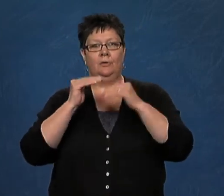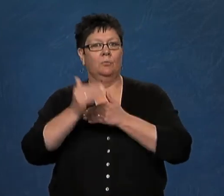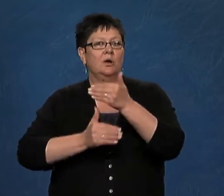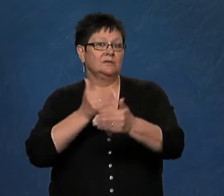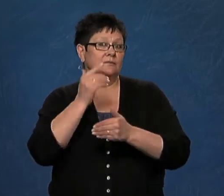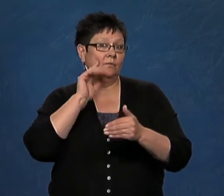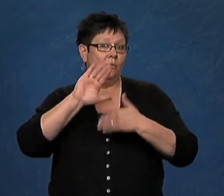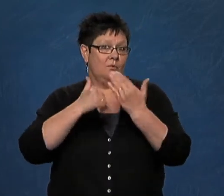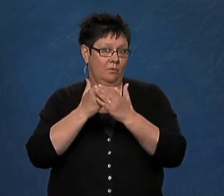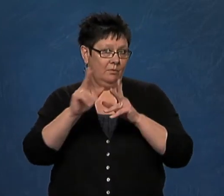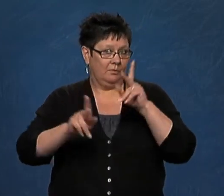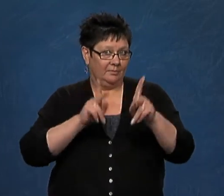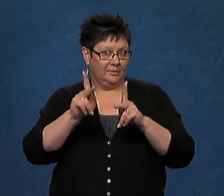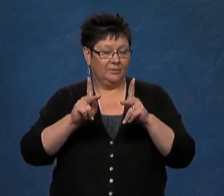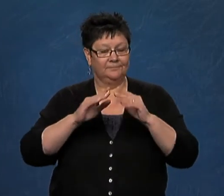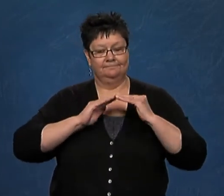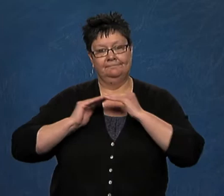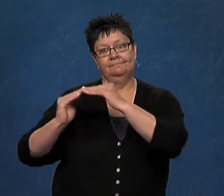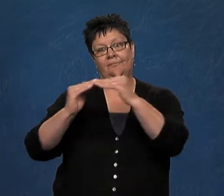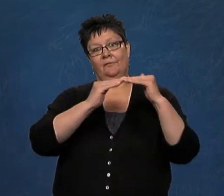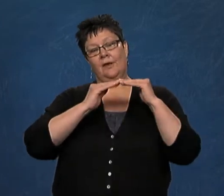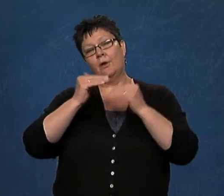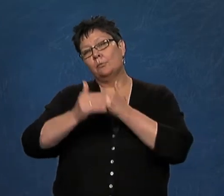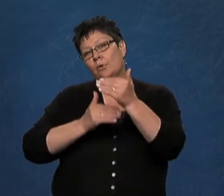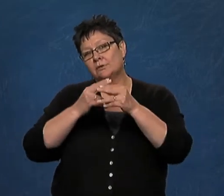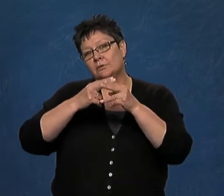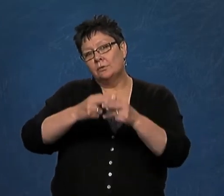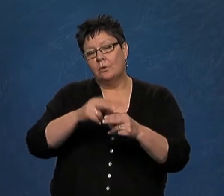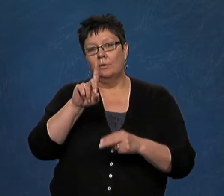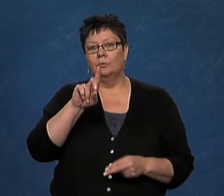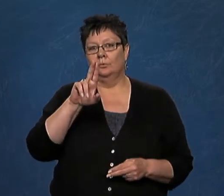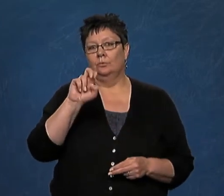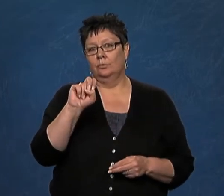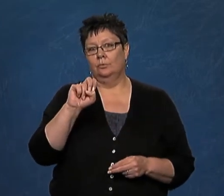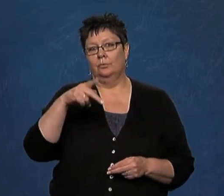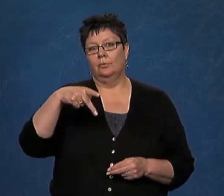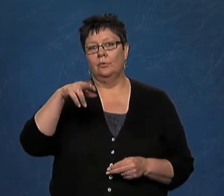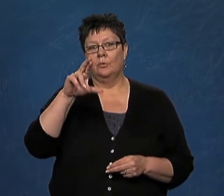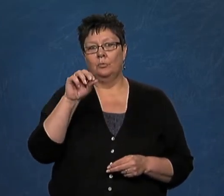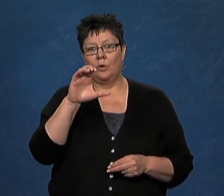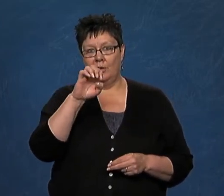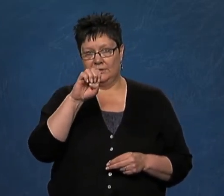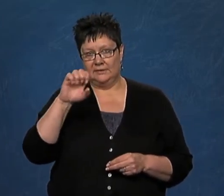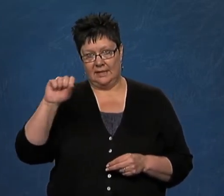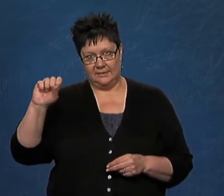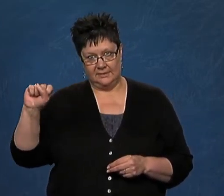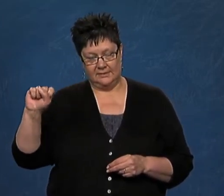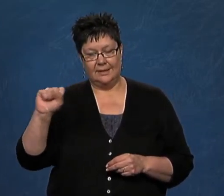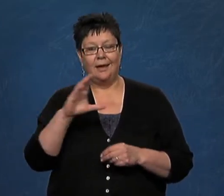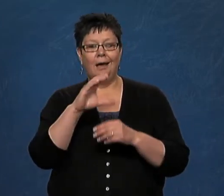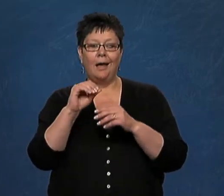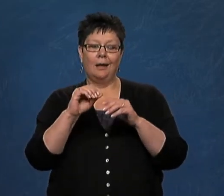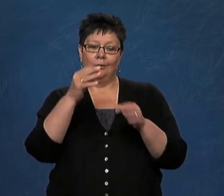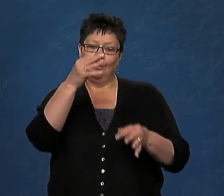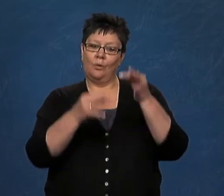one is a fair process for every individual, which is due process that's afforded